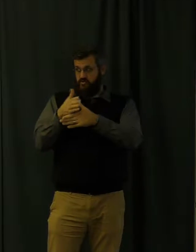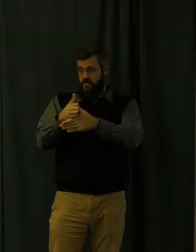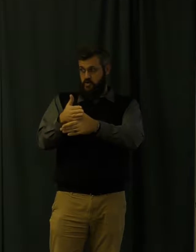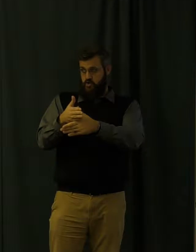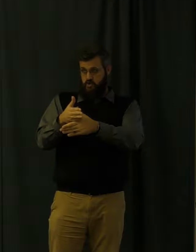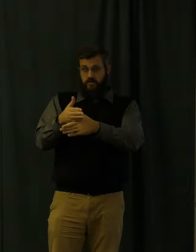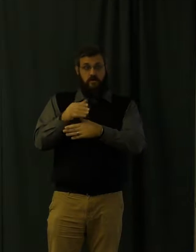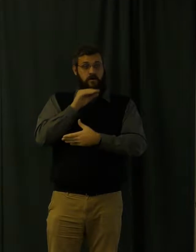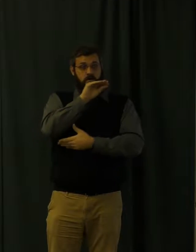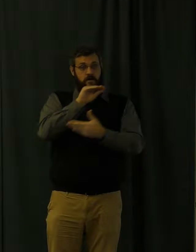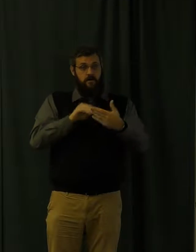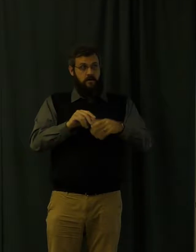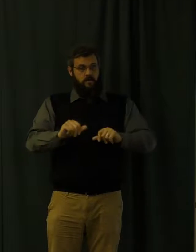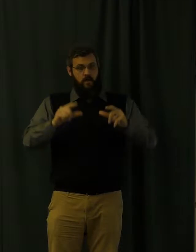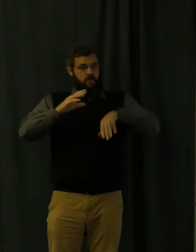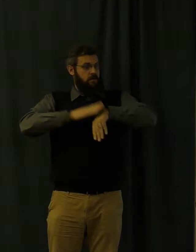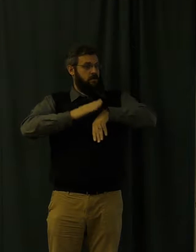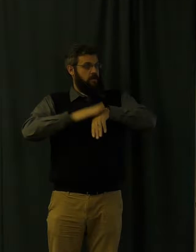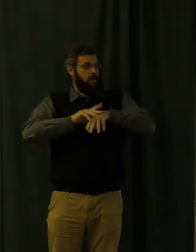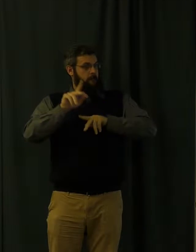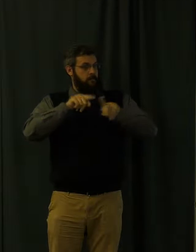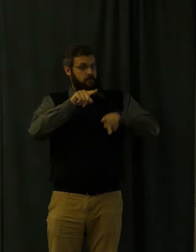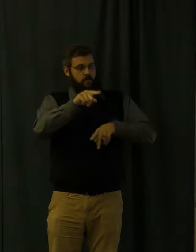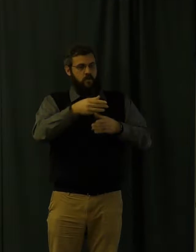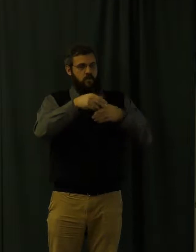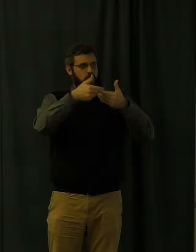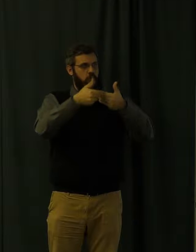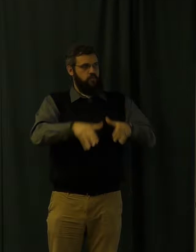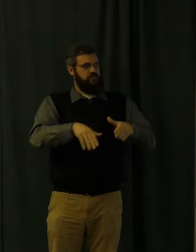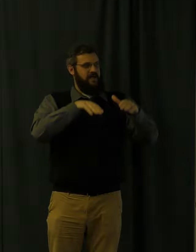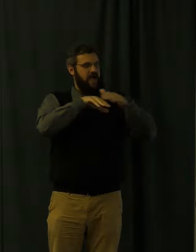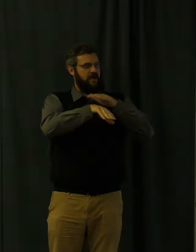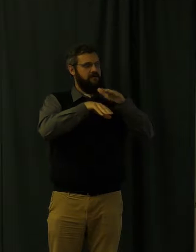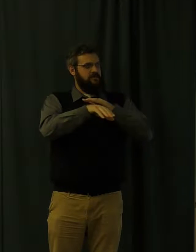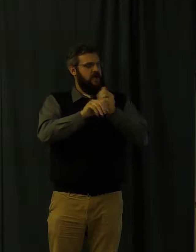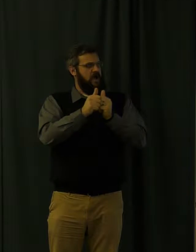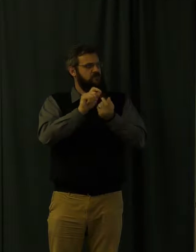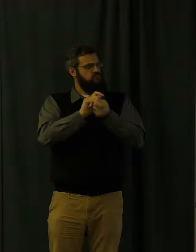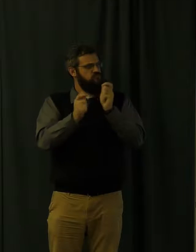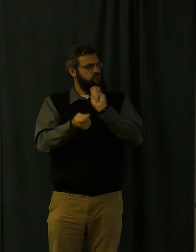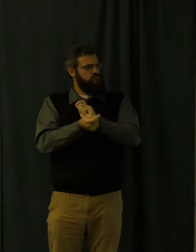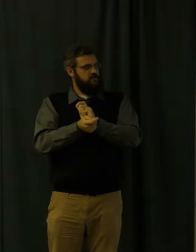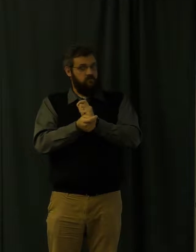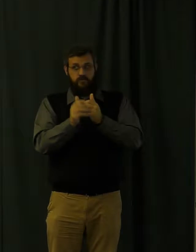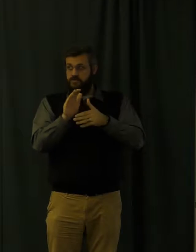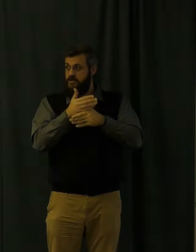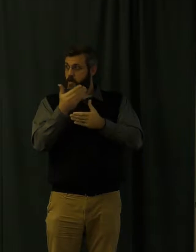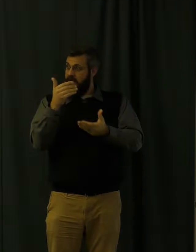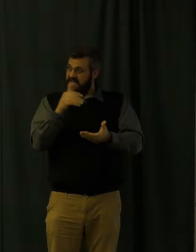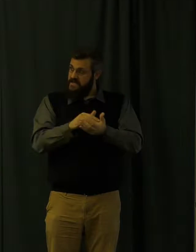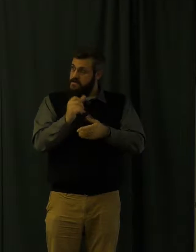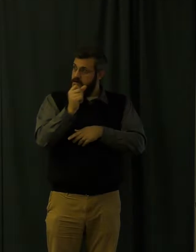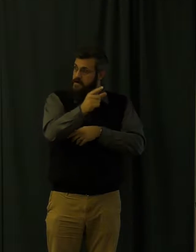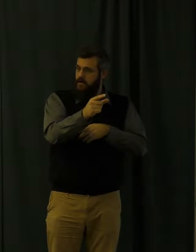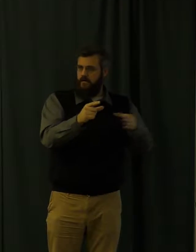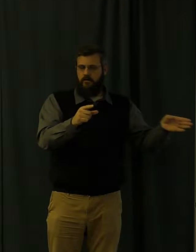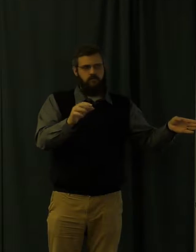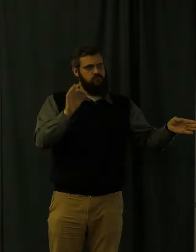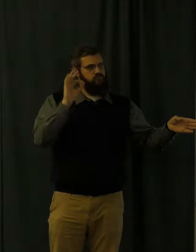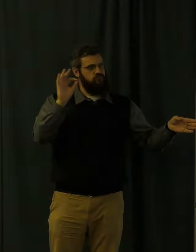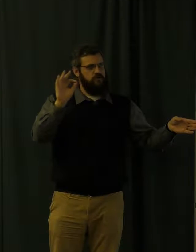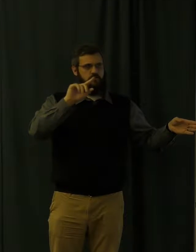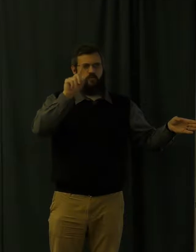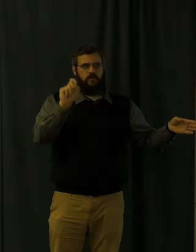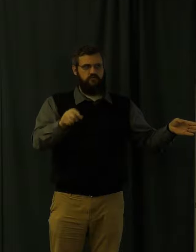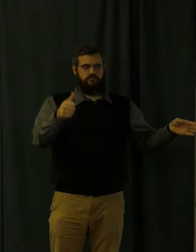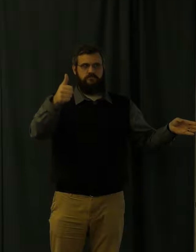it warns me that people are going to lose access, how do you fix that? Do you just have to reshare it? Yeah, that's a great question.